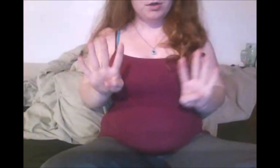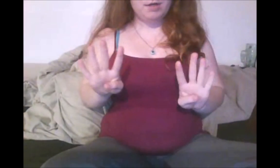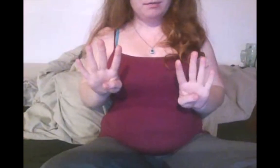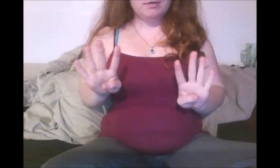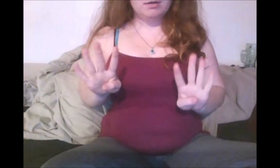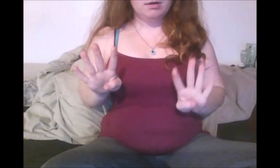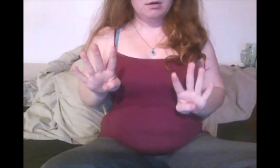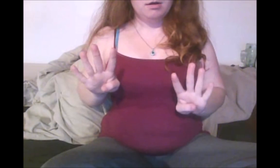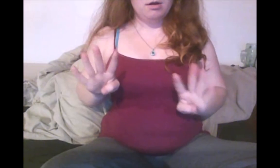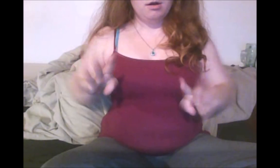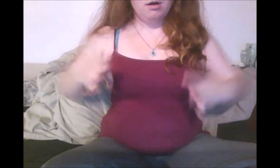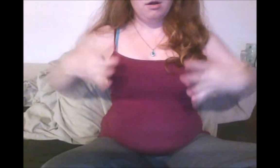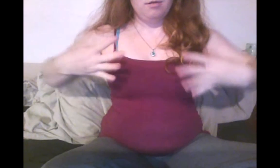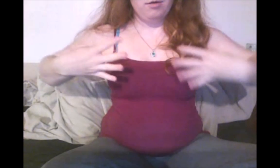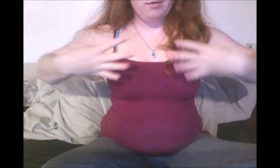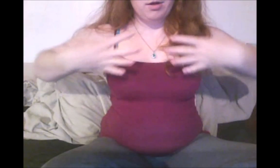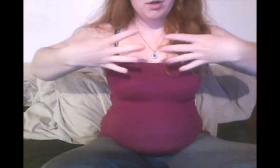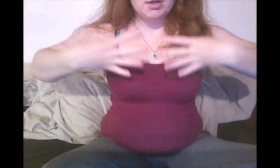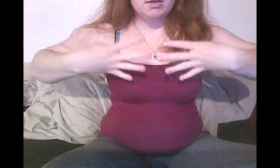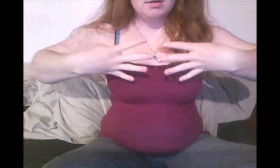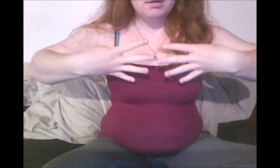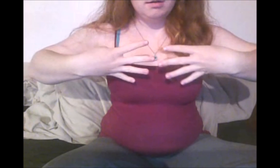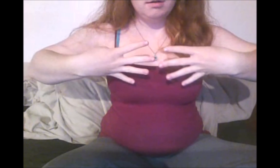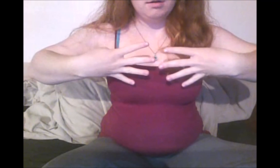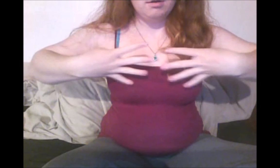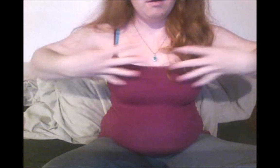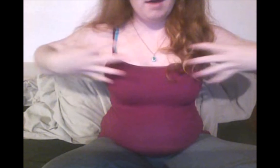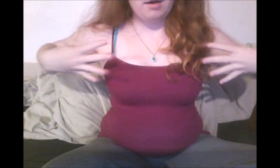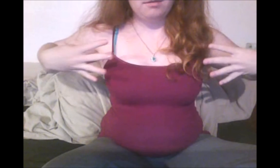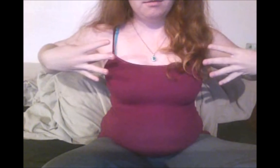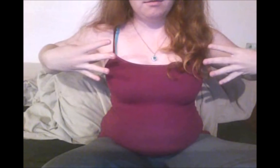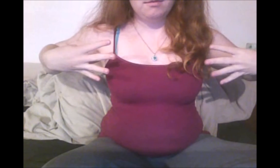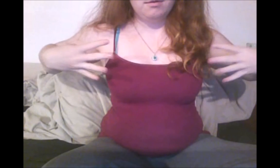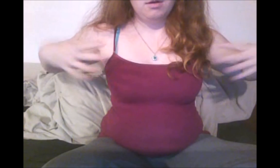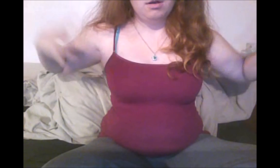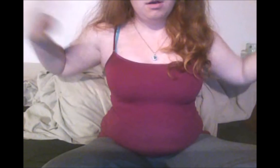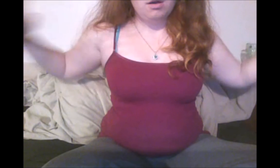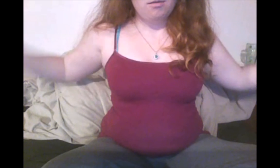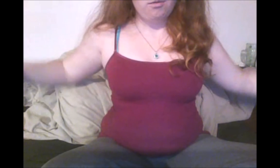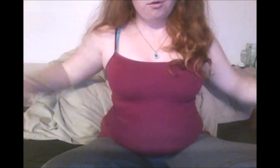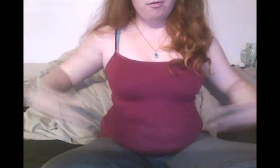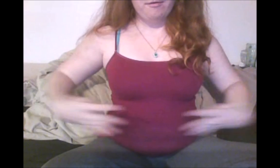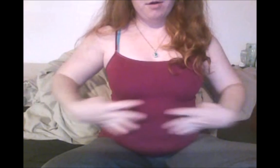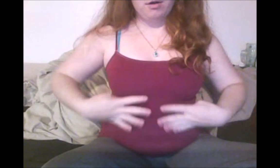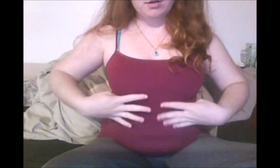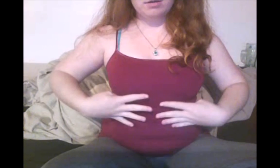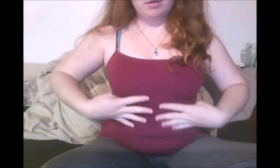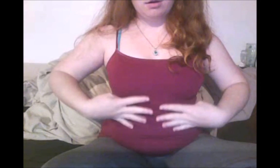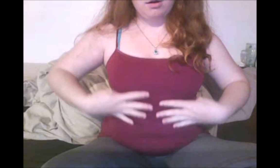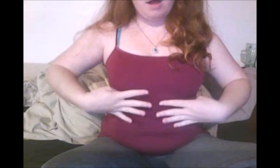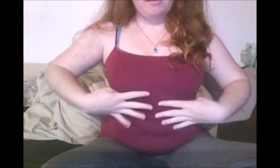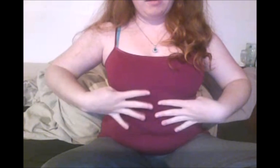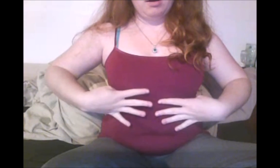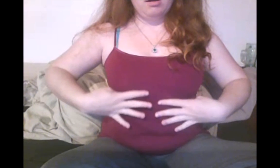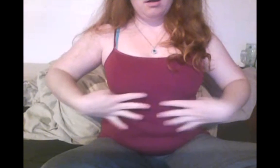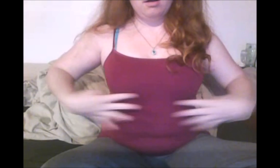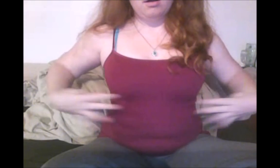shapes, put them on your chest, go out, put them in front of your stomach or your abdomen, and go